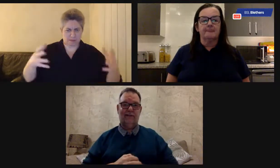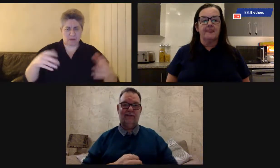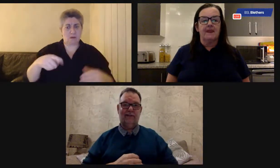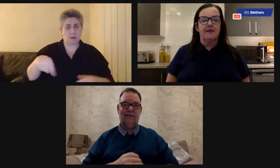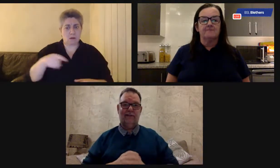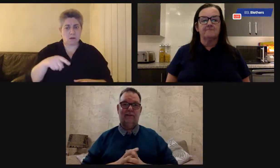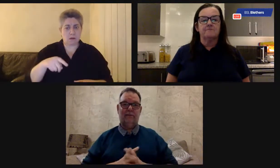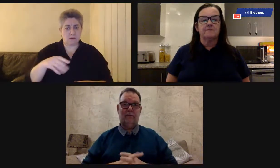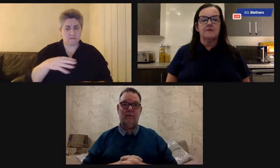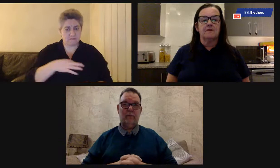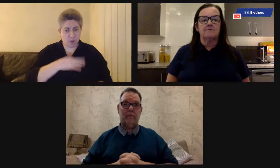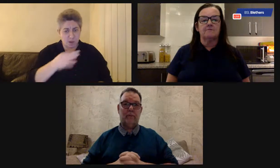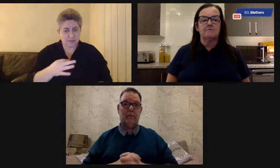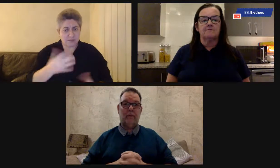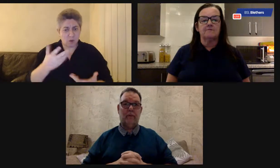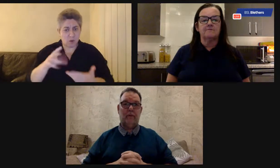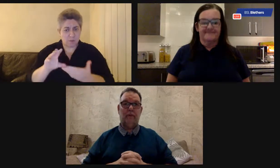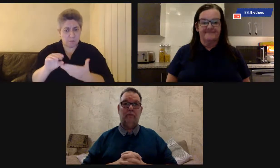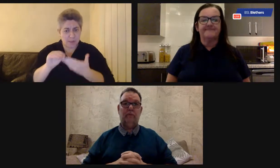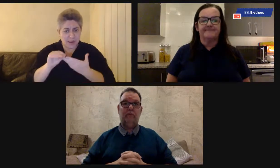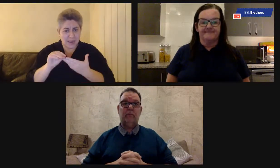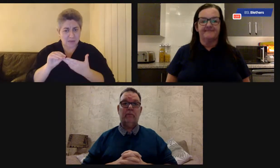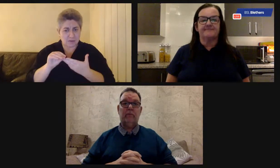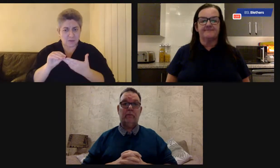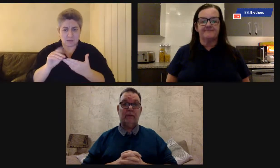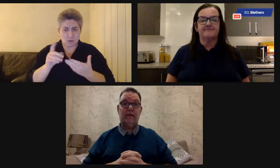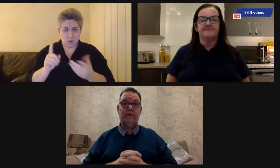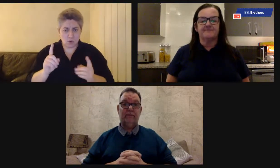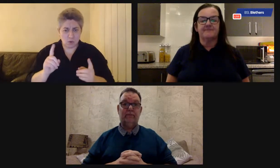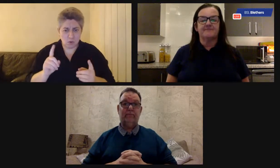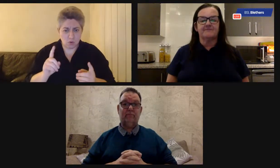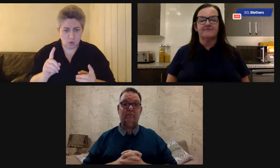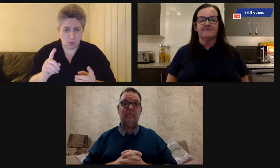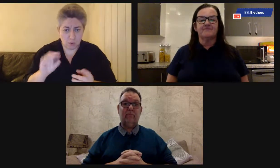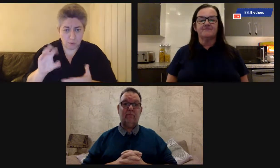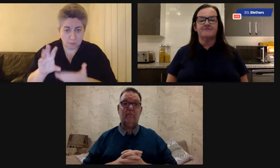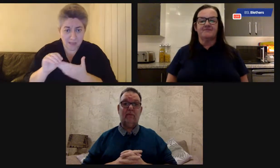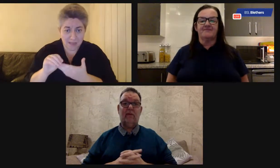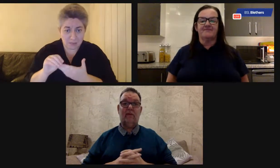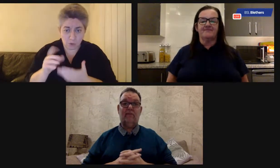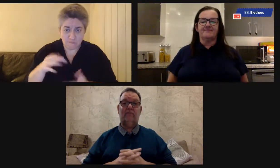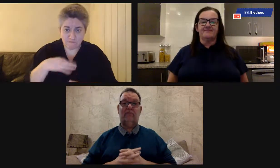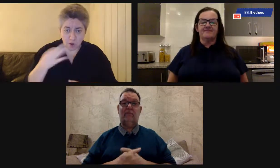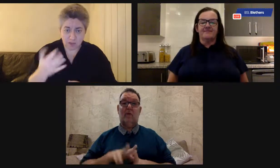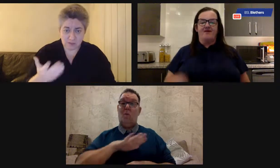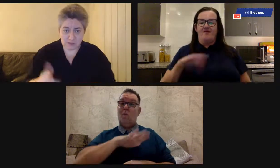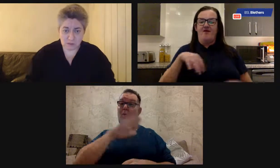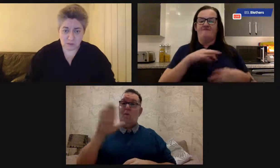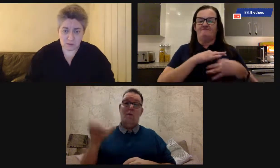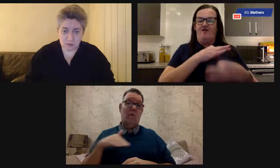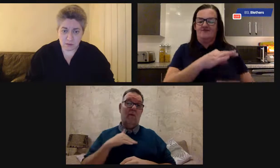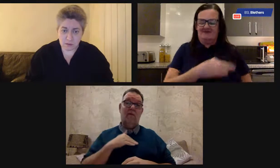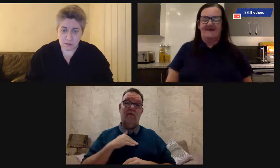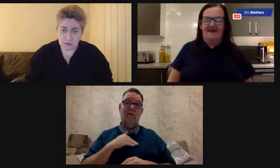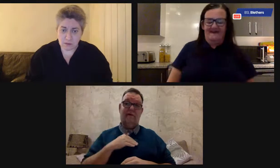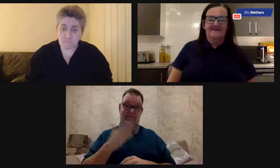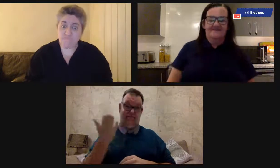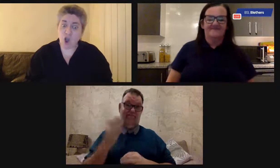areas, regions of England. That really is a massive committee. Are they paid or are they